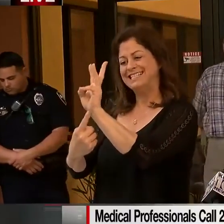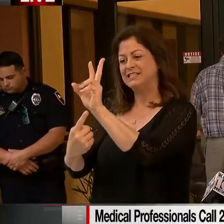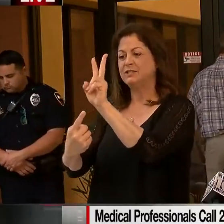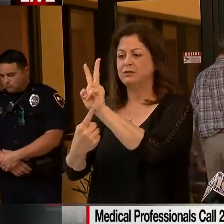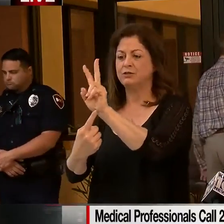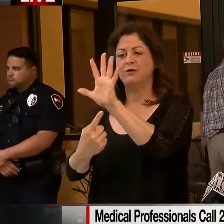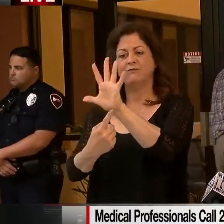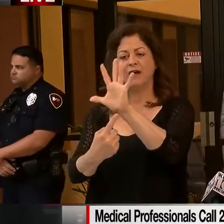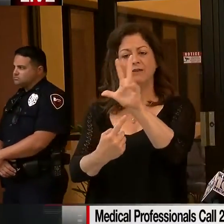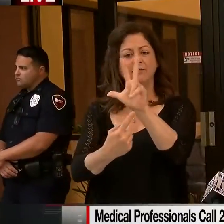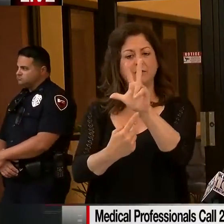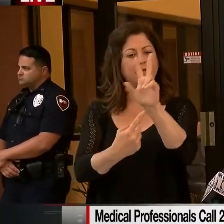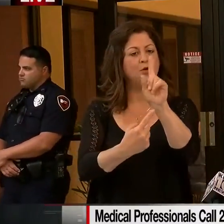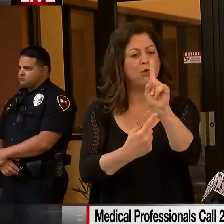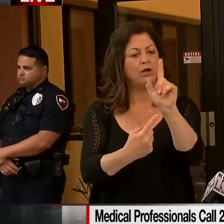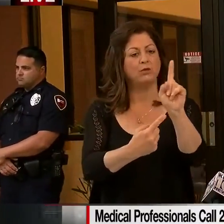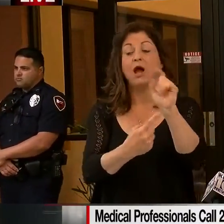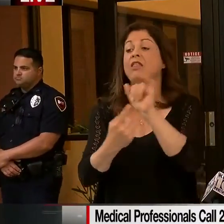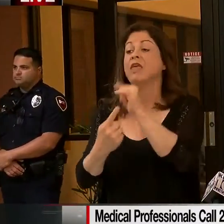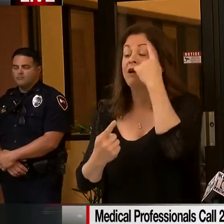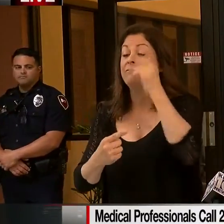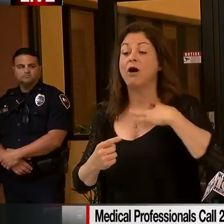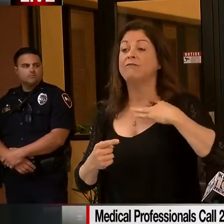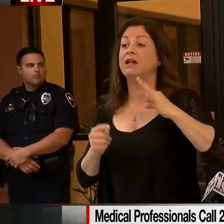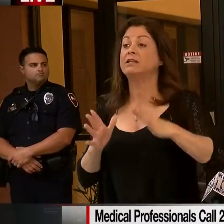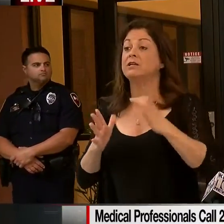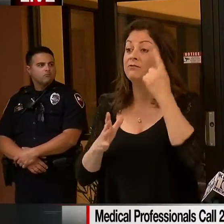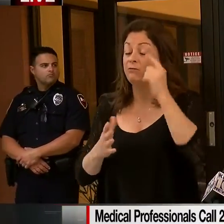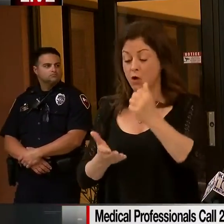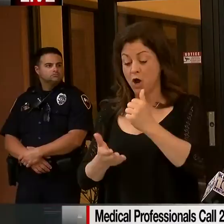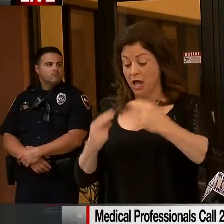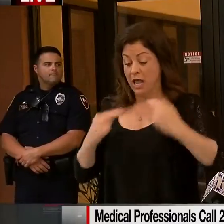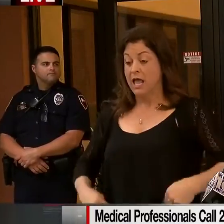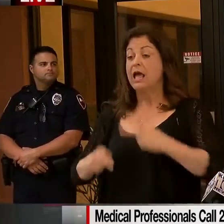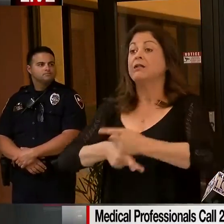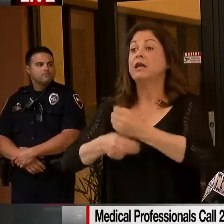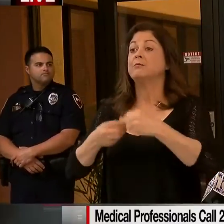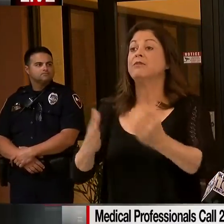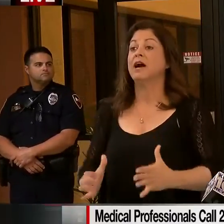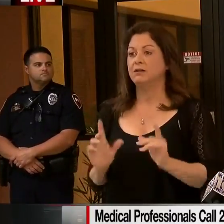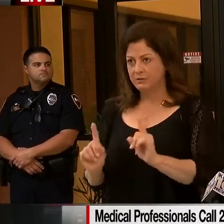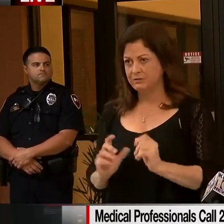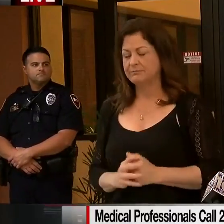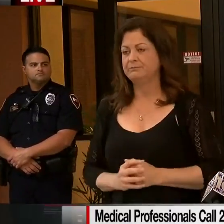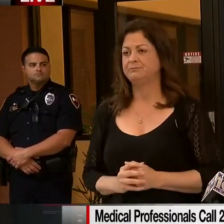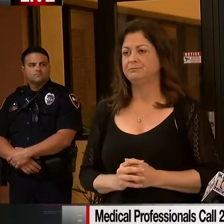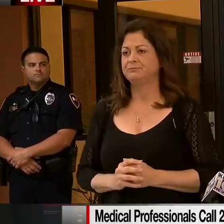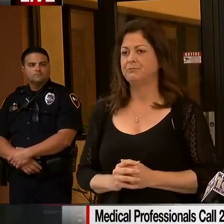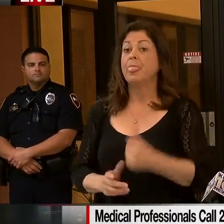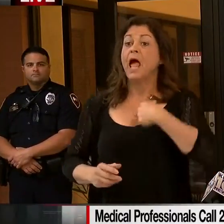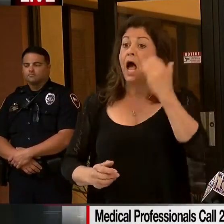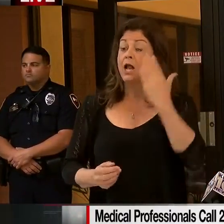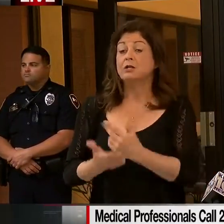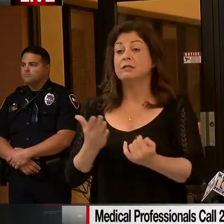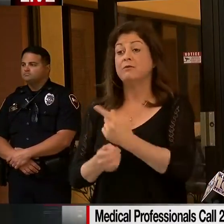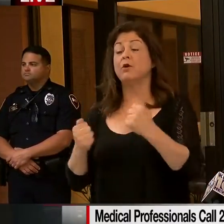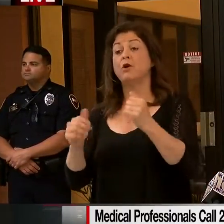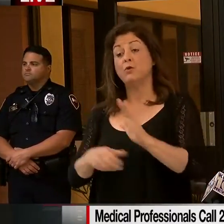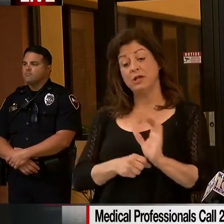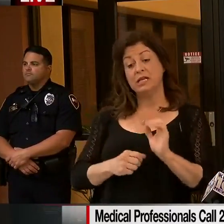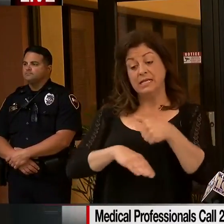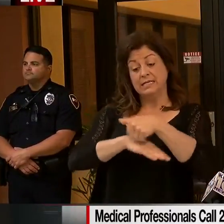262-5311. All right. Also, real quick, I want to address, I know some of you are already sent out push alerts concerning